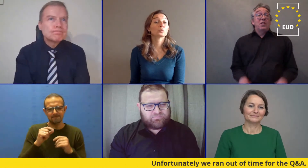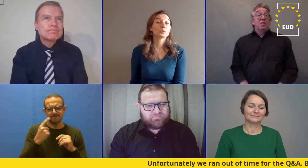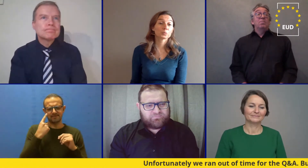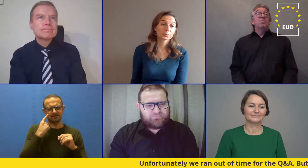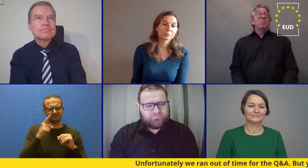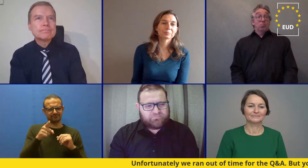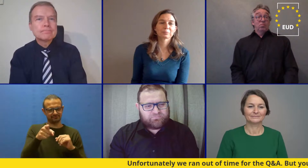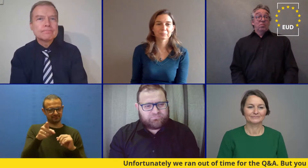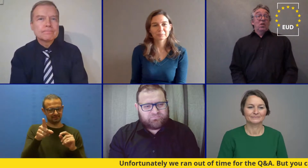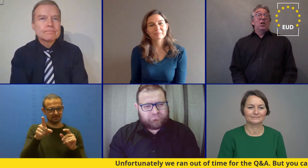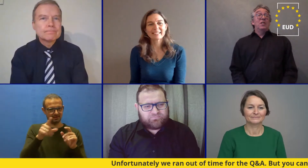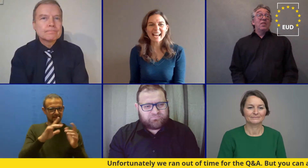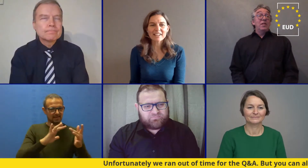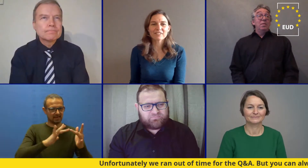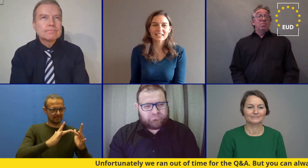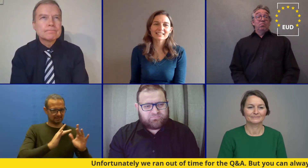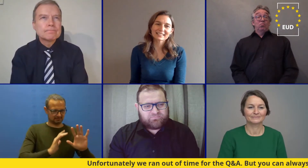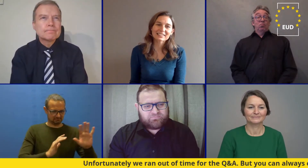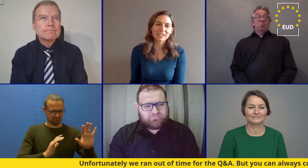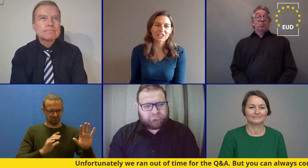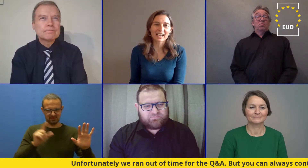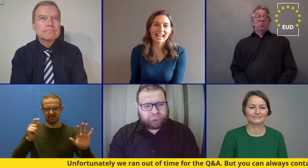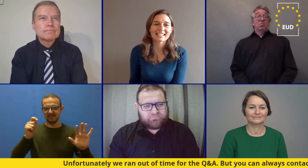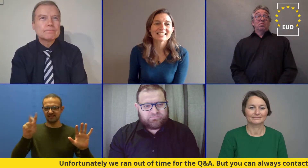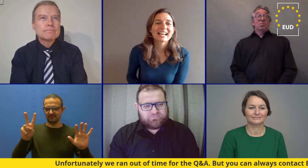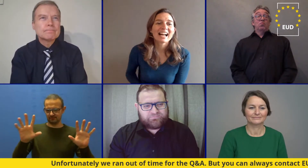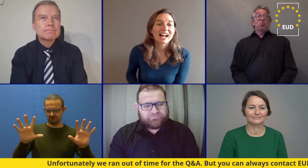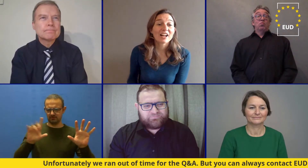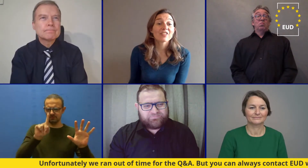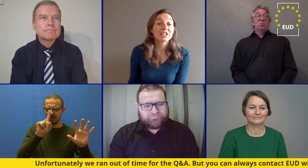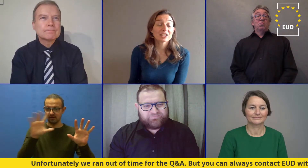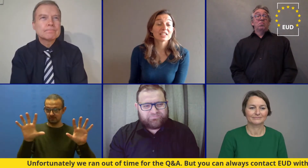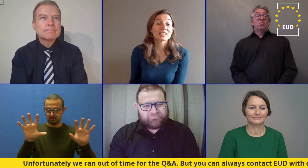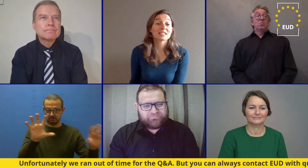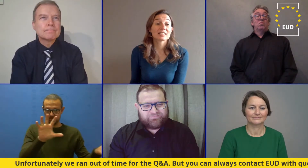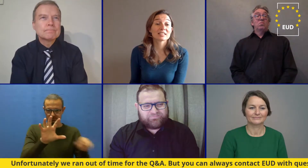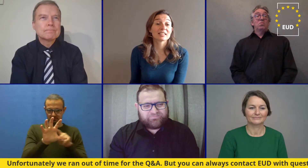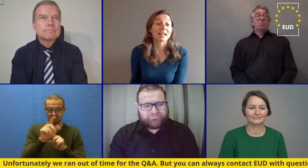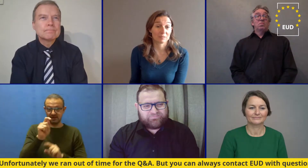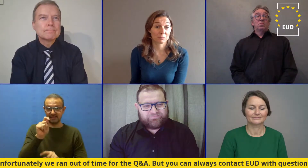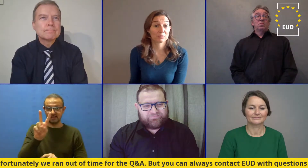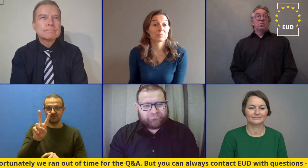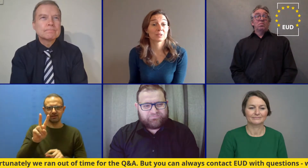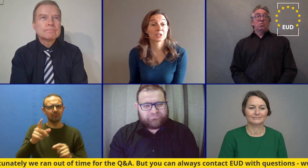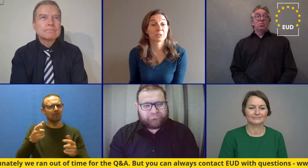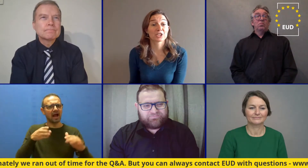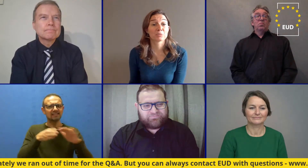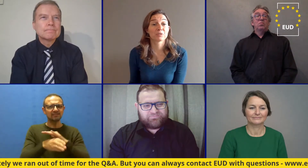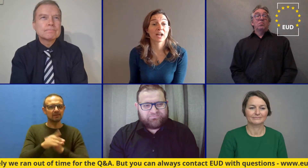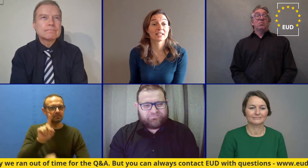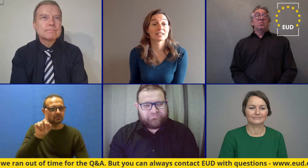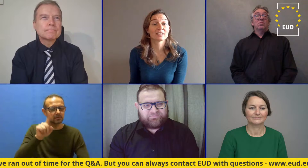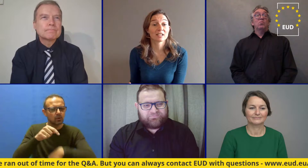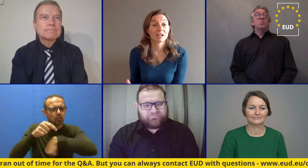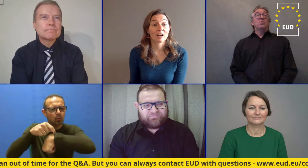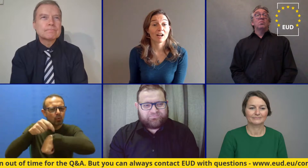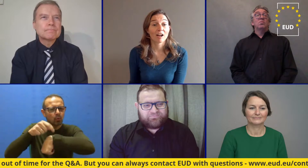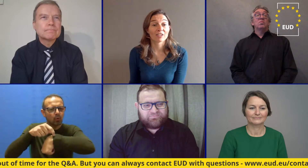it. David? If I could add, there is, interpretation provided